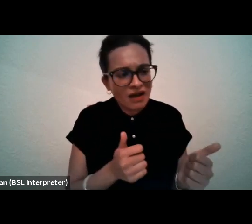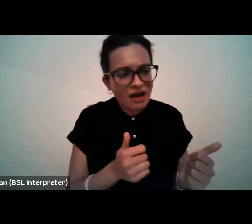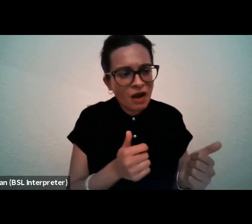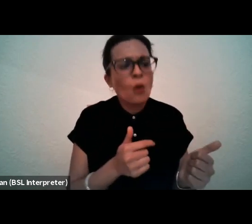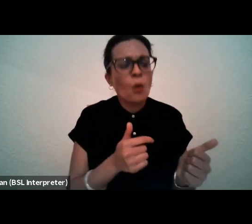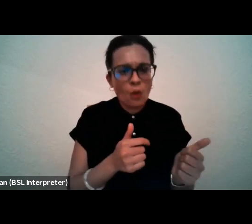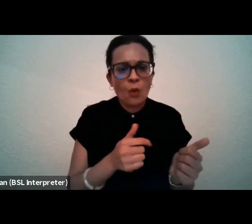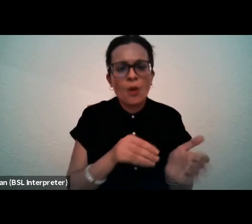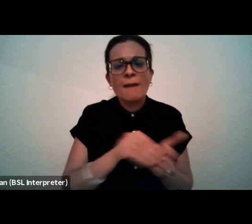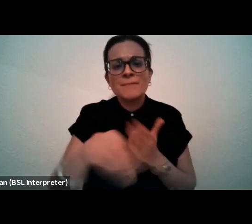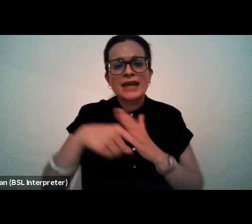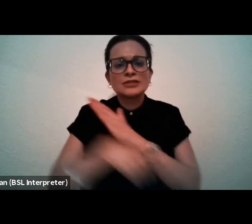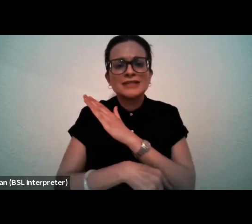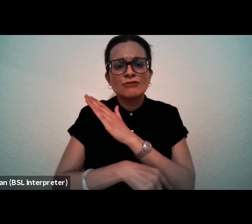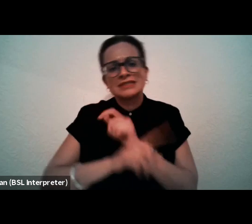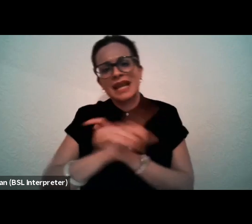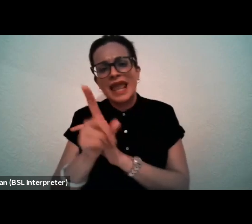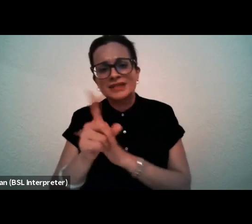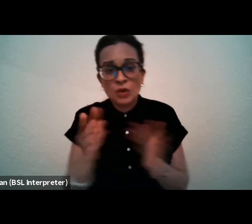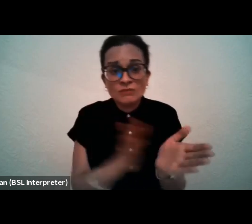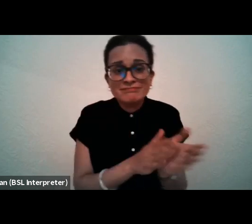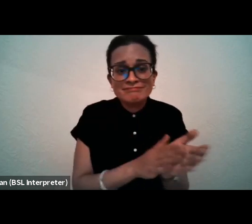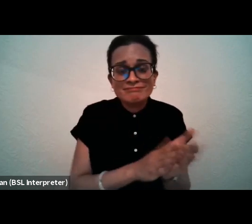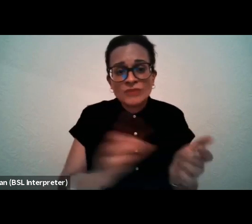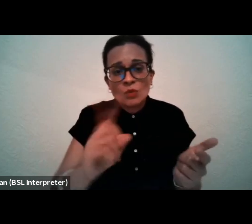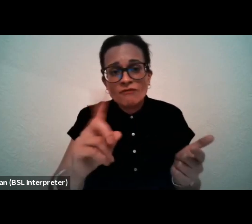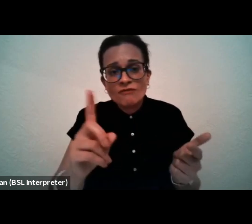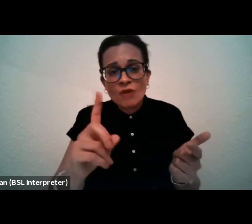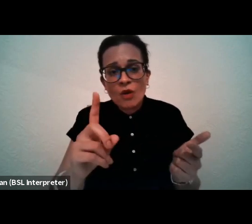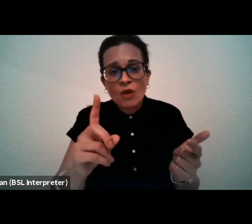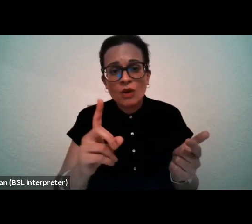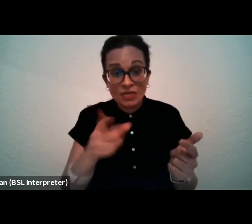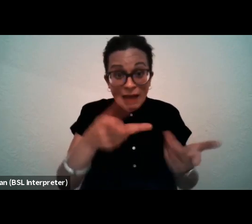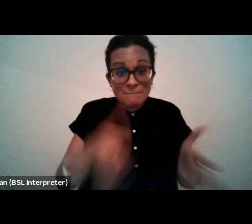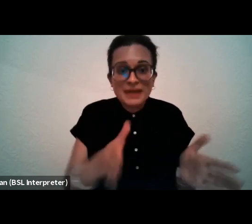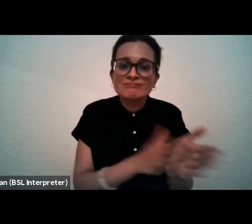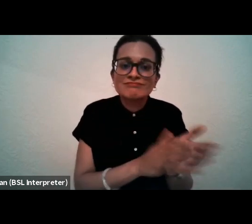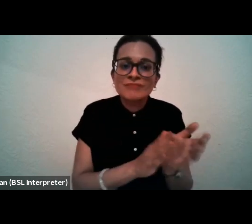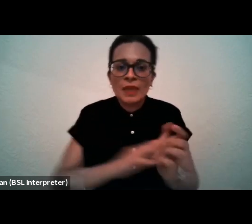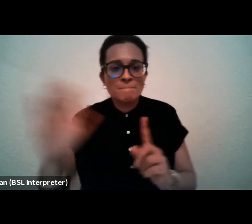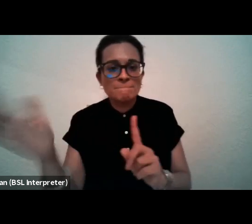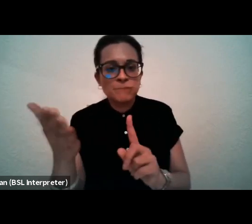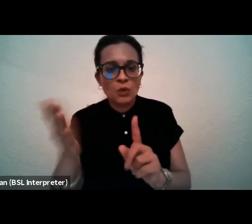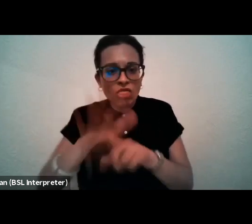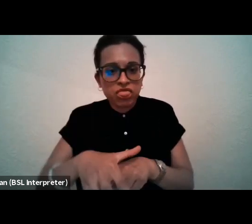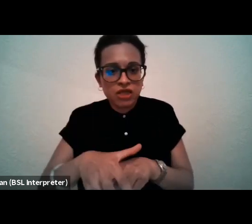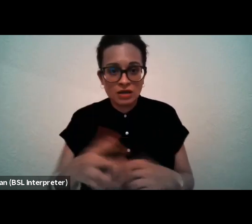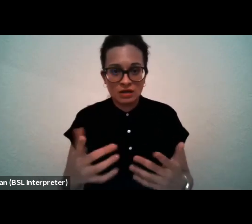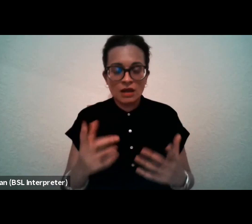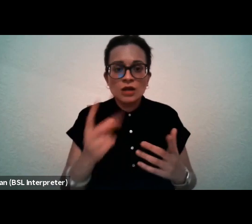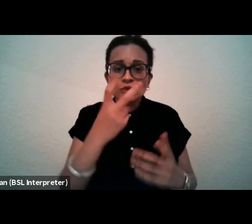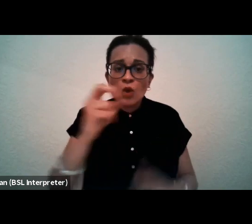austerity afterwards as well. Don't clap and then slap. That has been the tradition. 2008, crisis